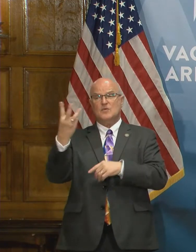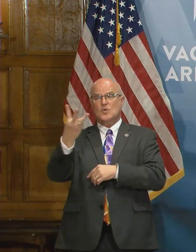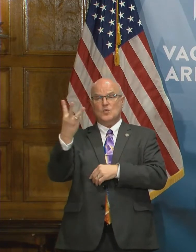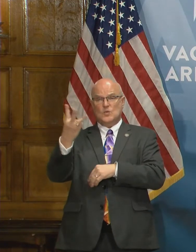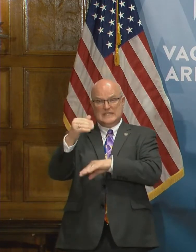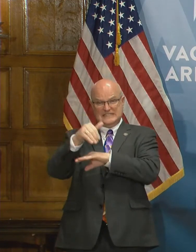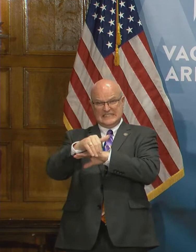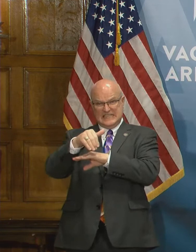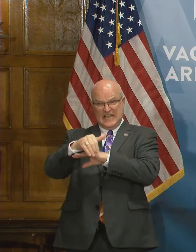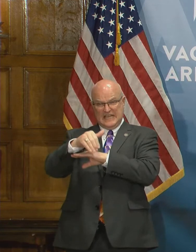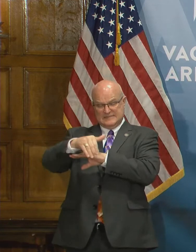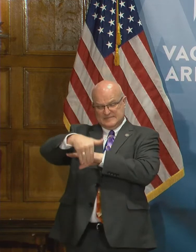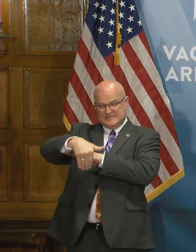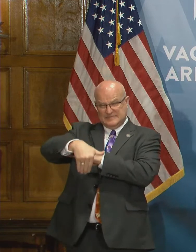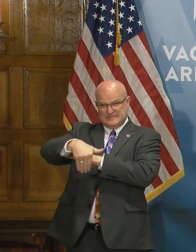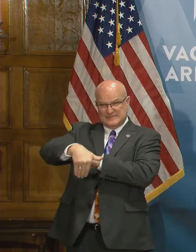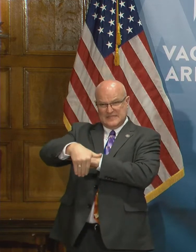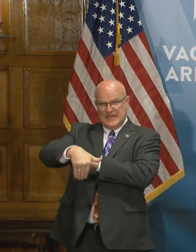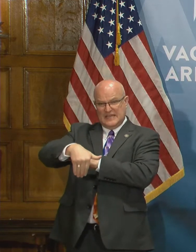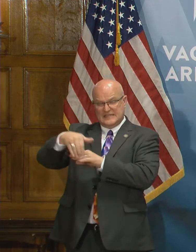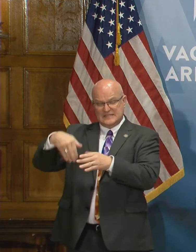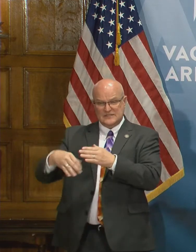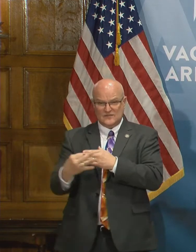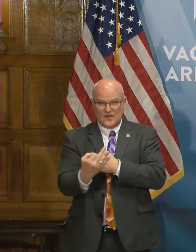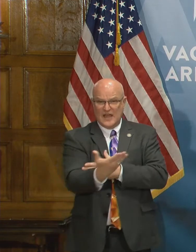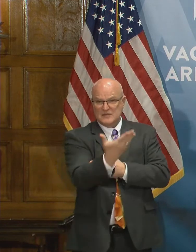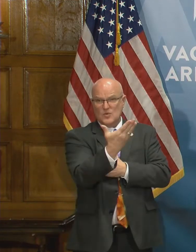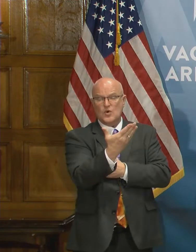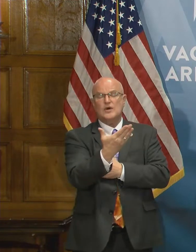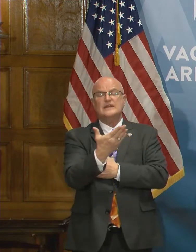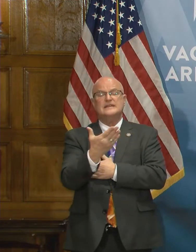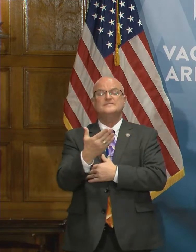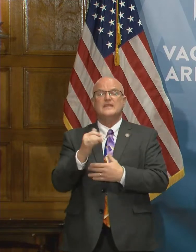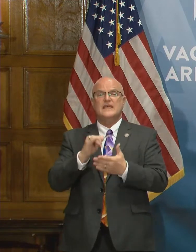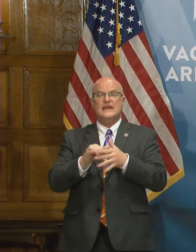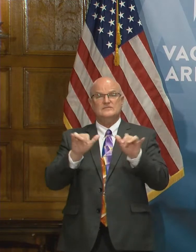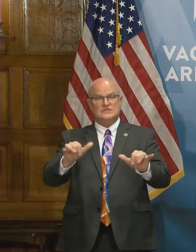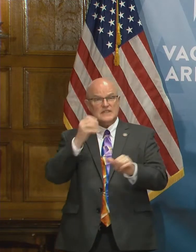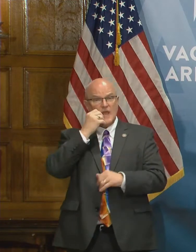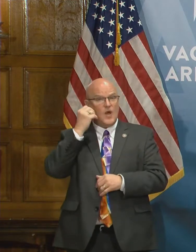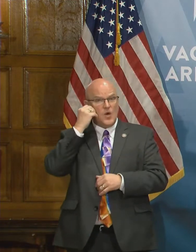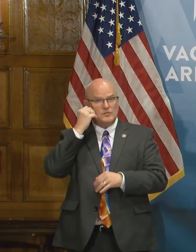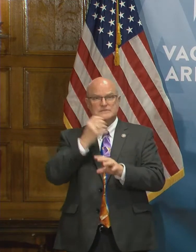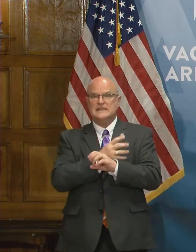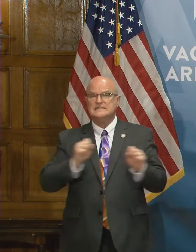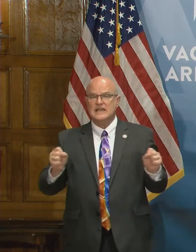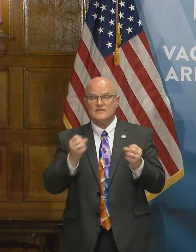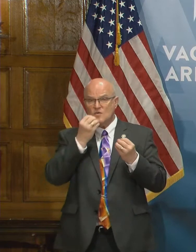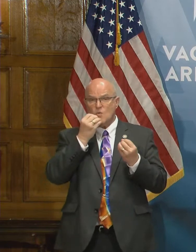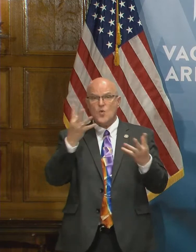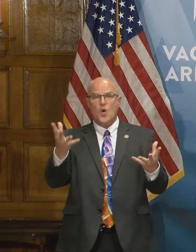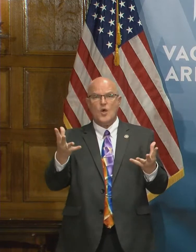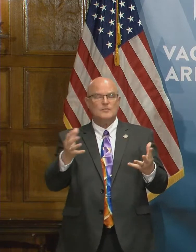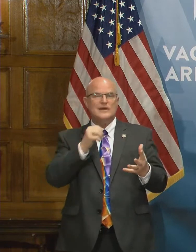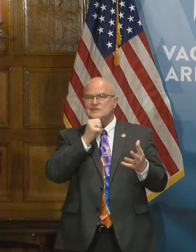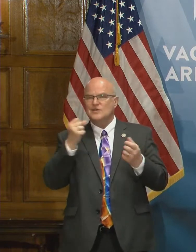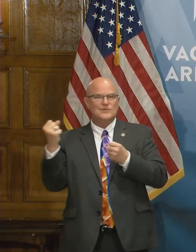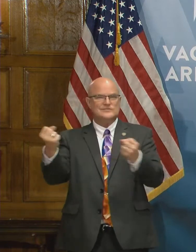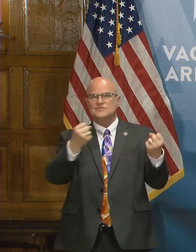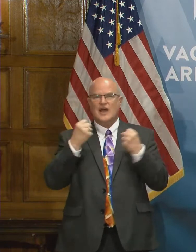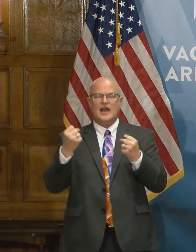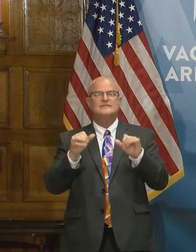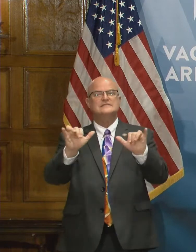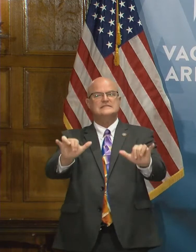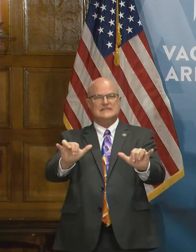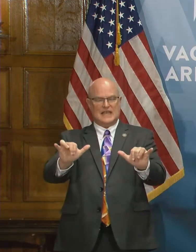Wednesday night, late Wednesday night, into Friday morning, that you stay home, stay safe, stay warm, stay off the roadways, let us get out